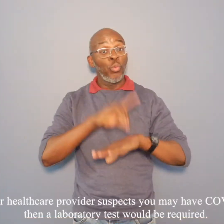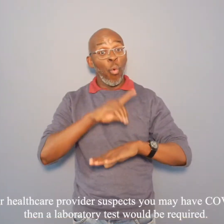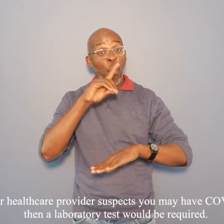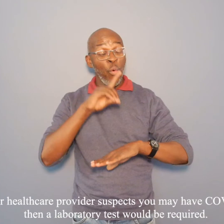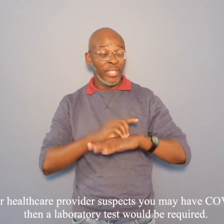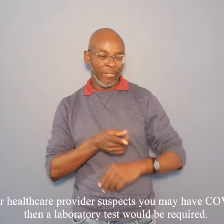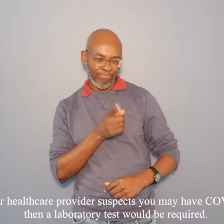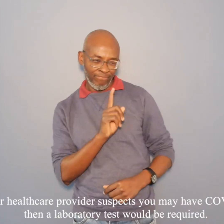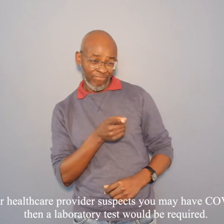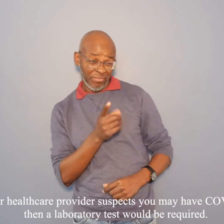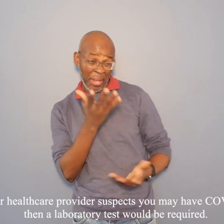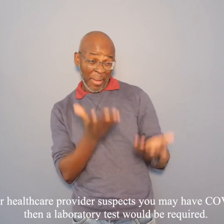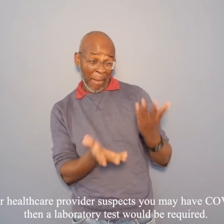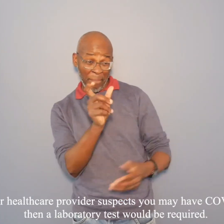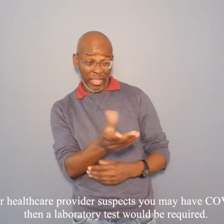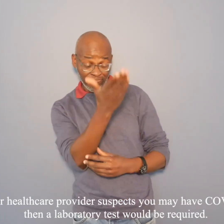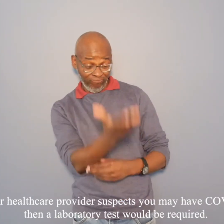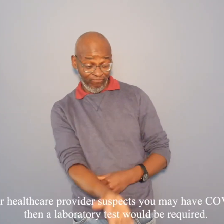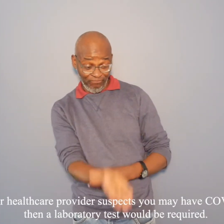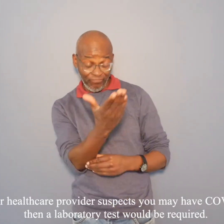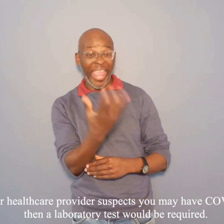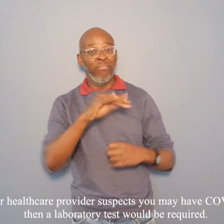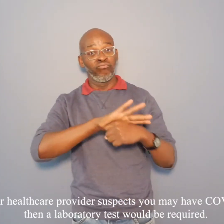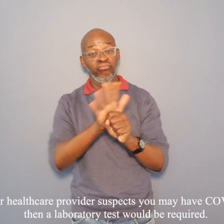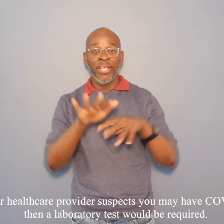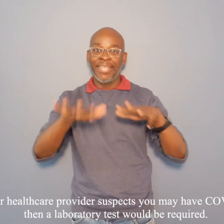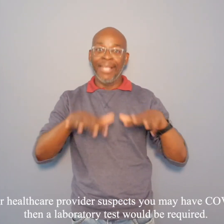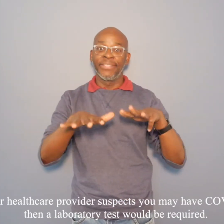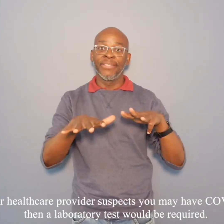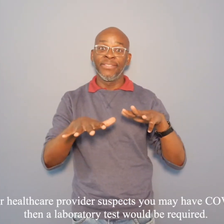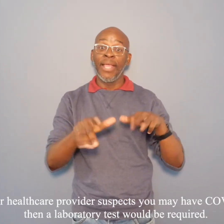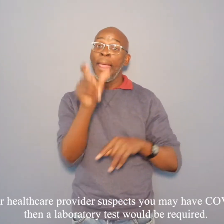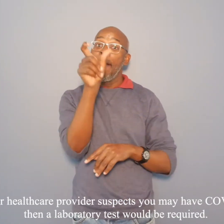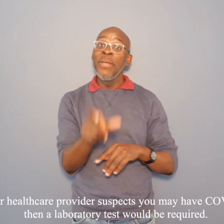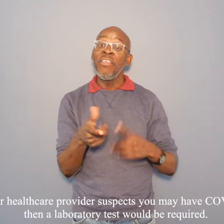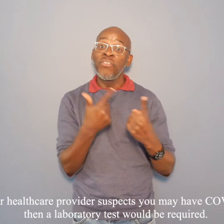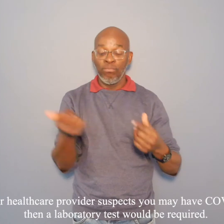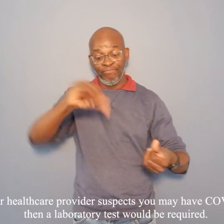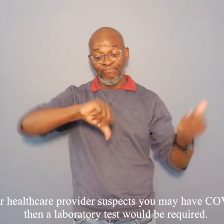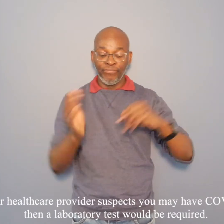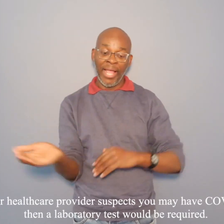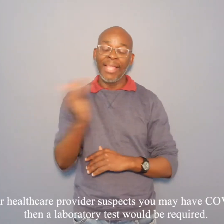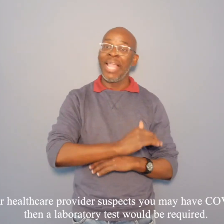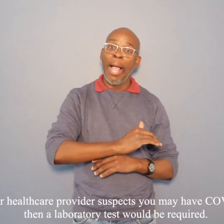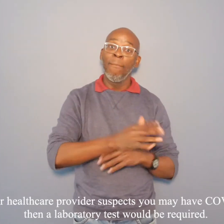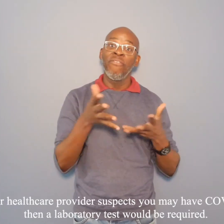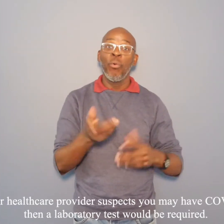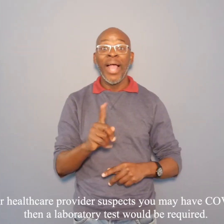If your healthcare provider suspects that you may have COVID-19, then a laboratory test would be